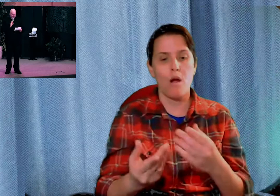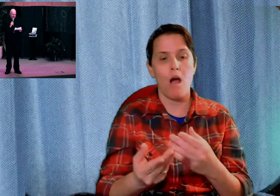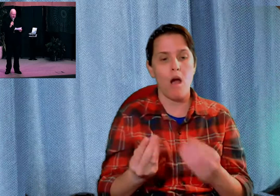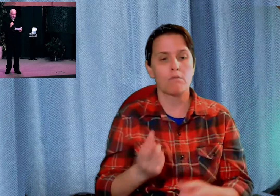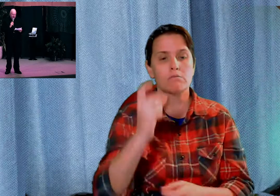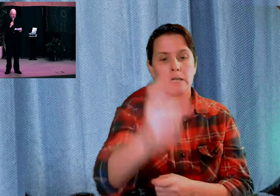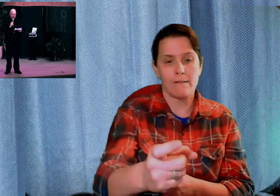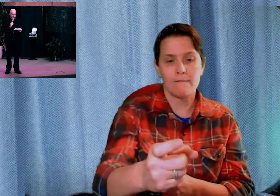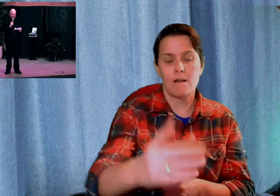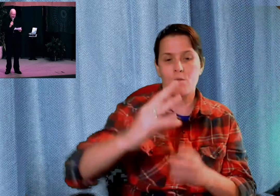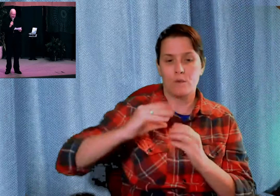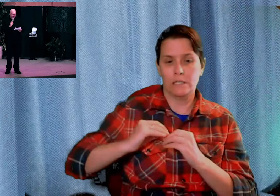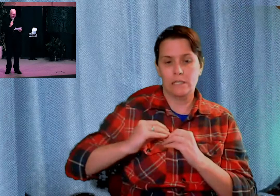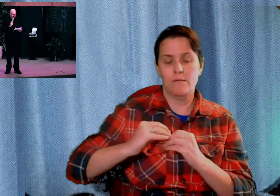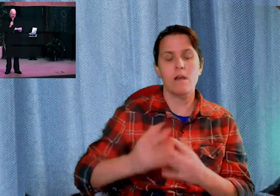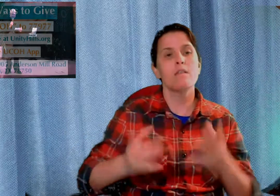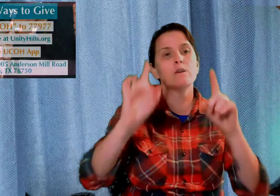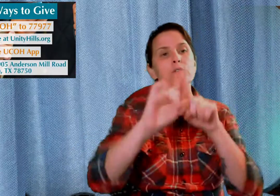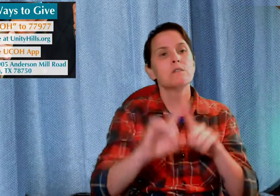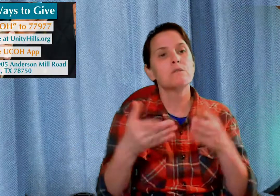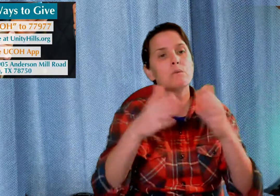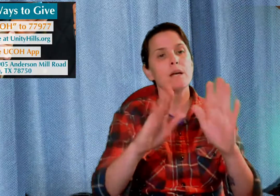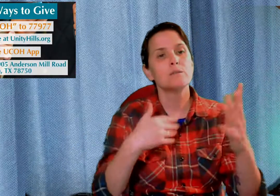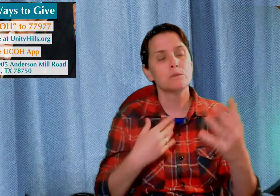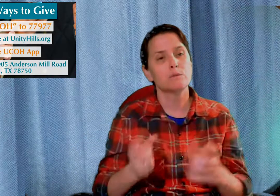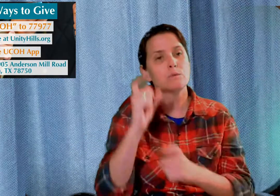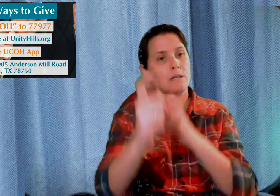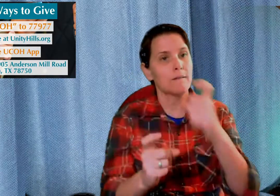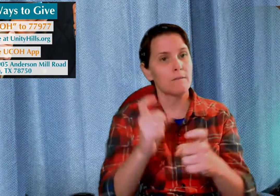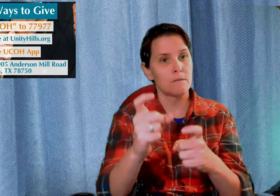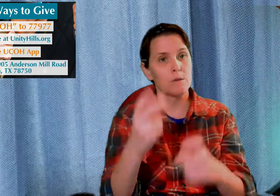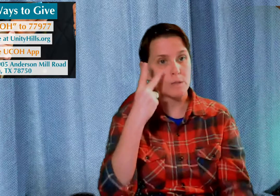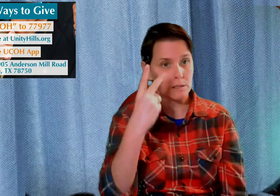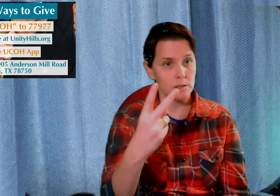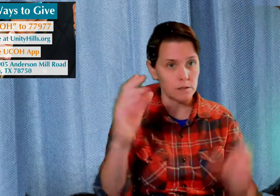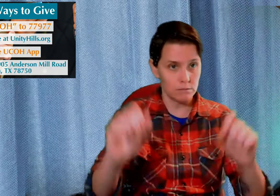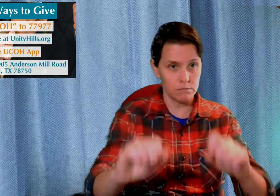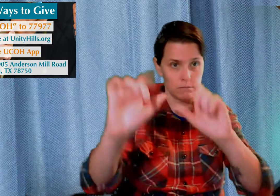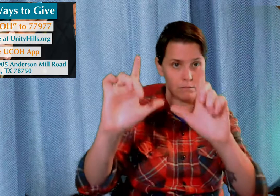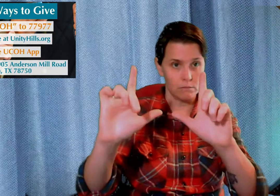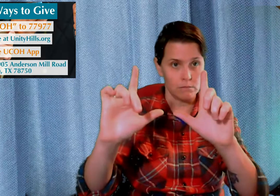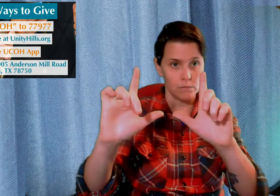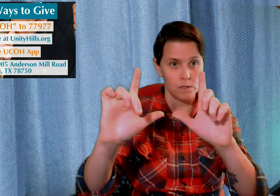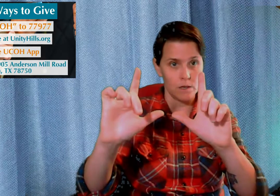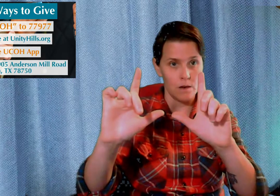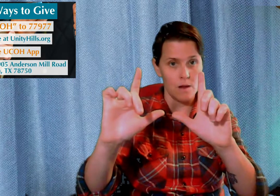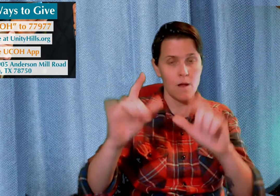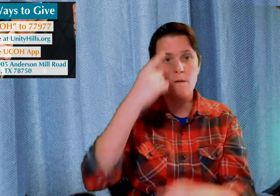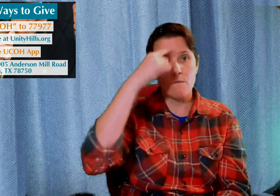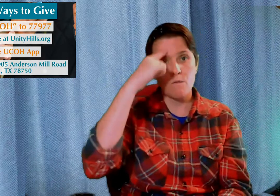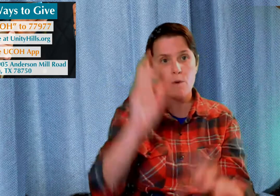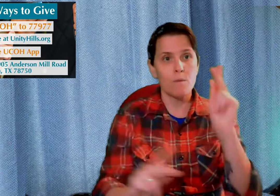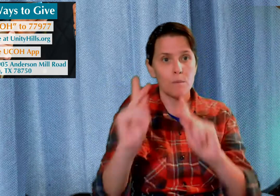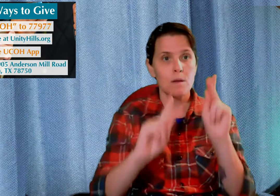are ways to give. There are a number of ways to give. They are showing on your screen. For those of you in the sanctuary, we will not be passing